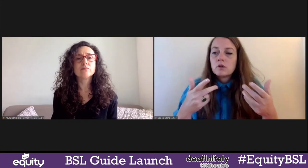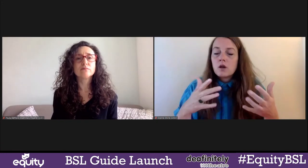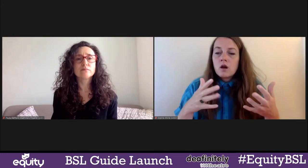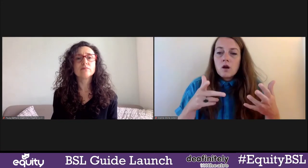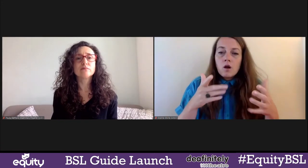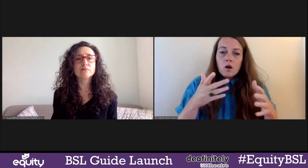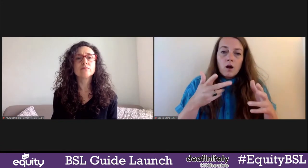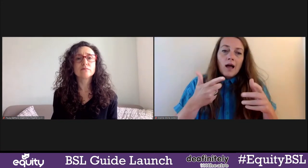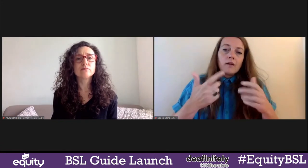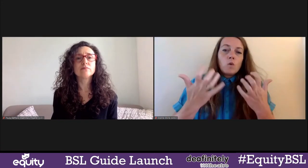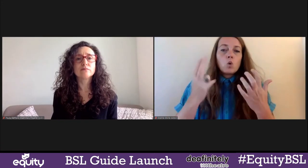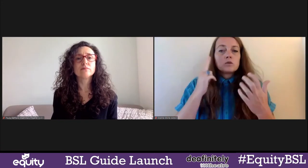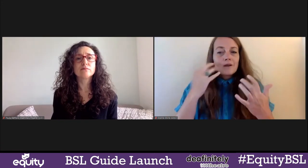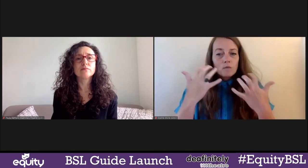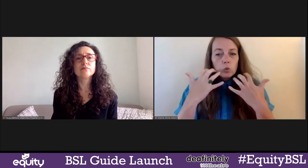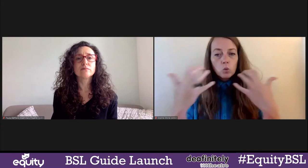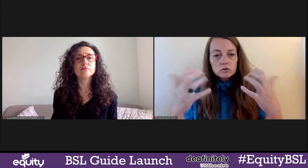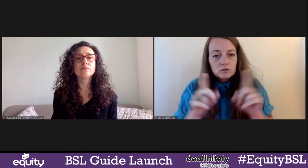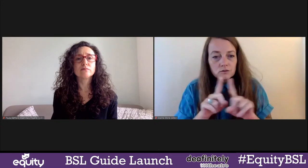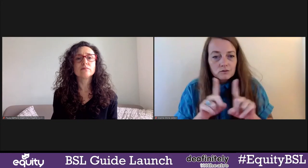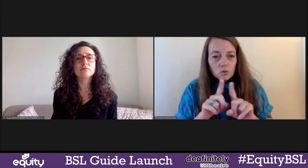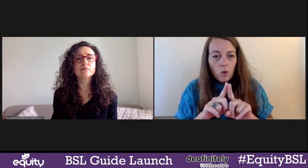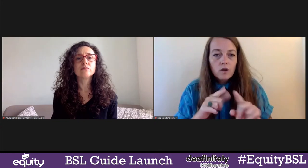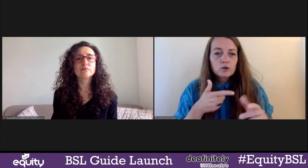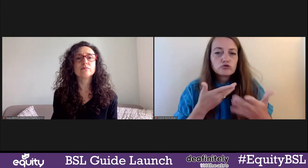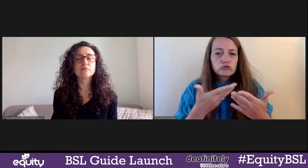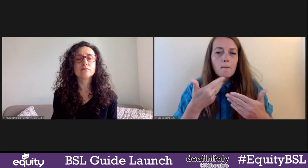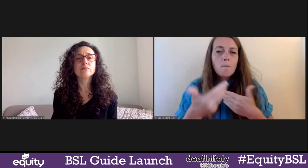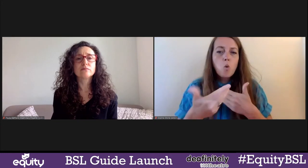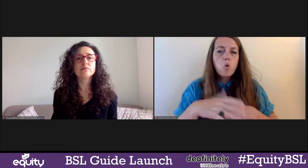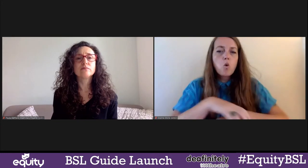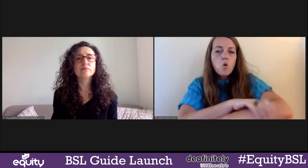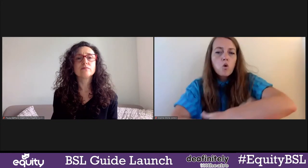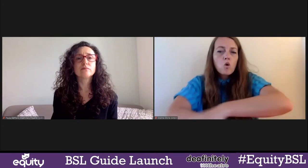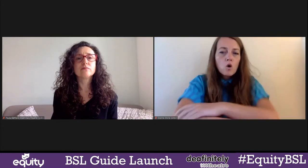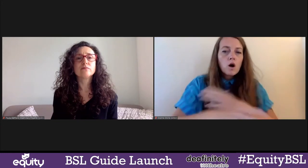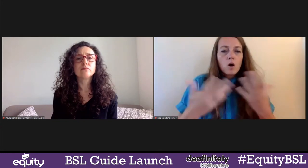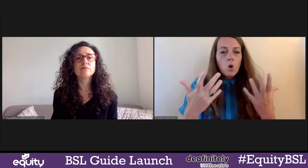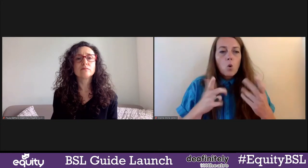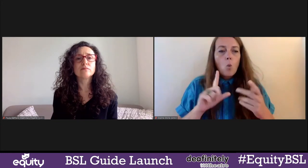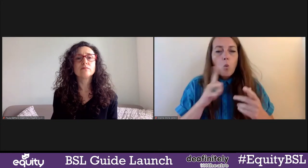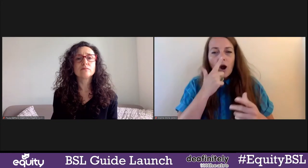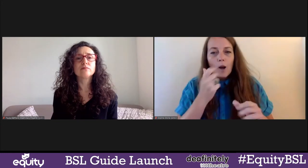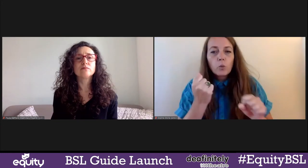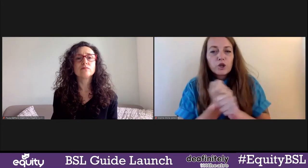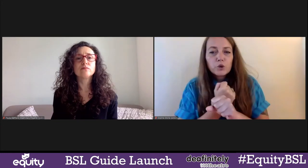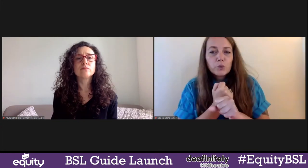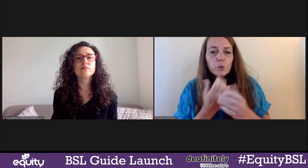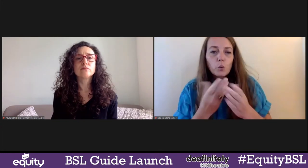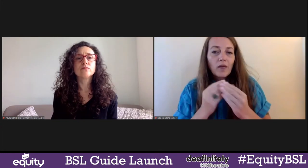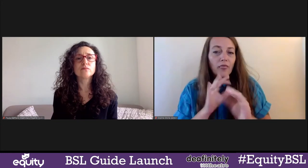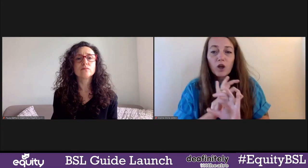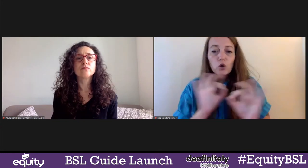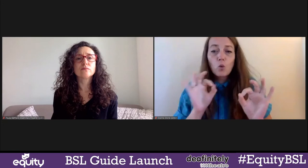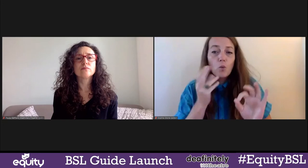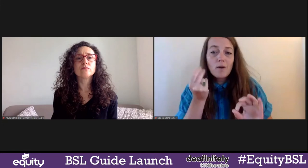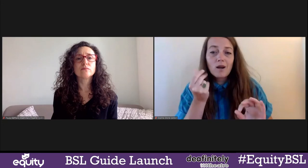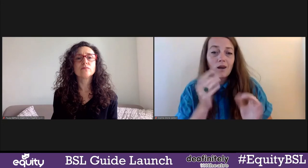can work with the use of creative captions in order to provide access to their deaf audience. So